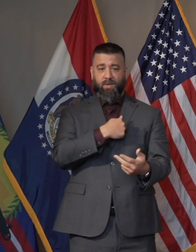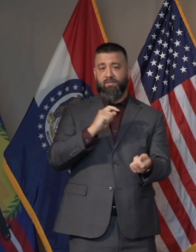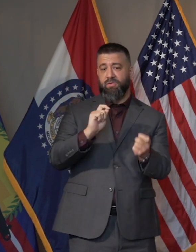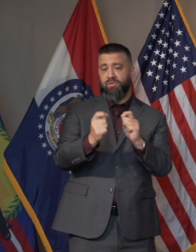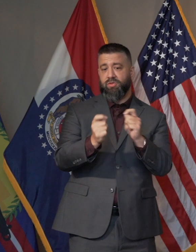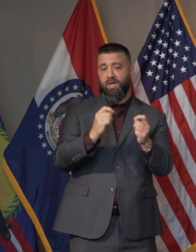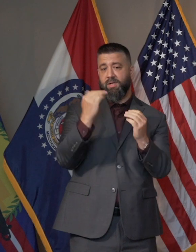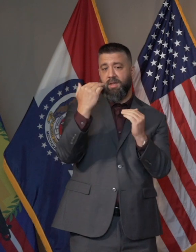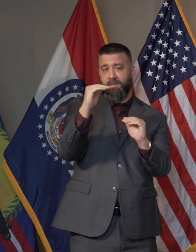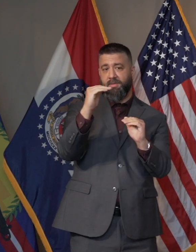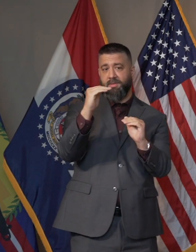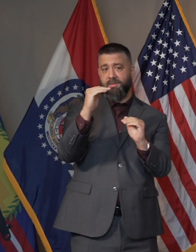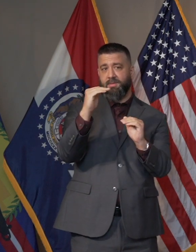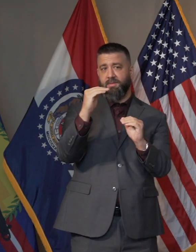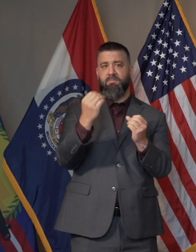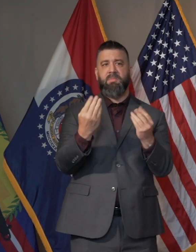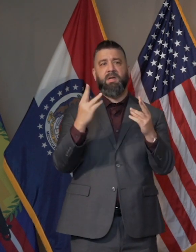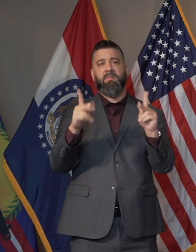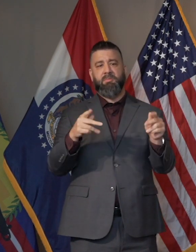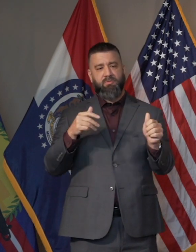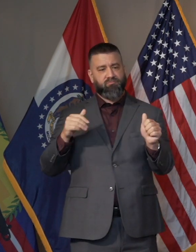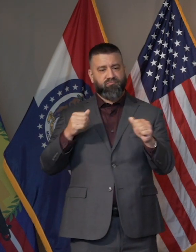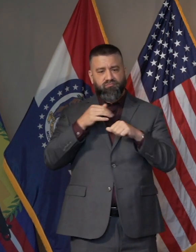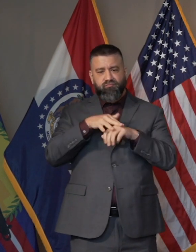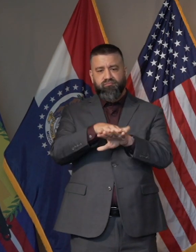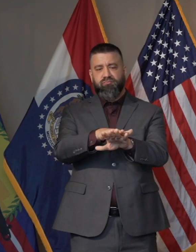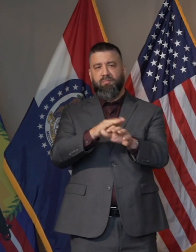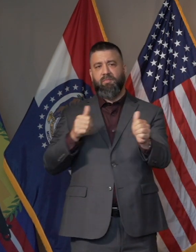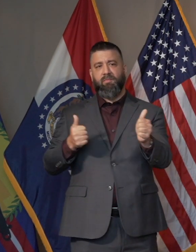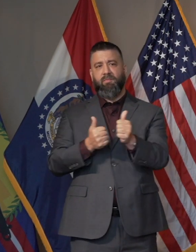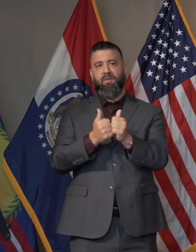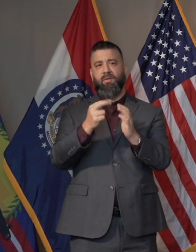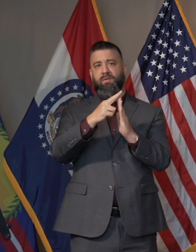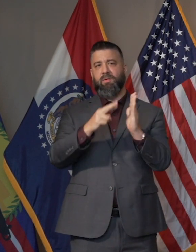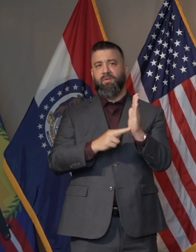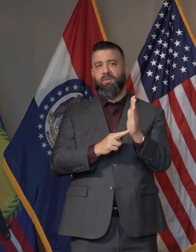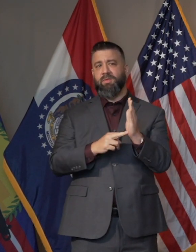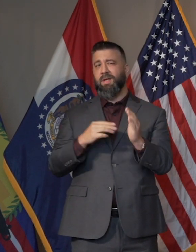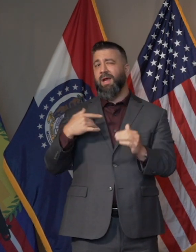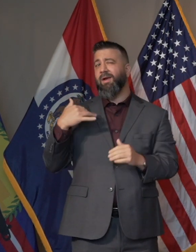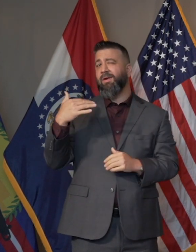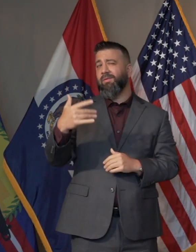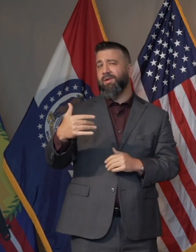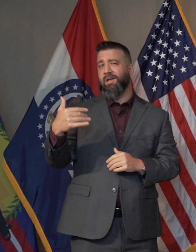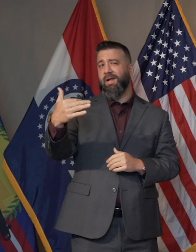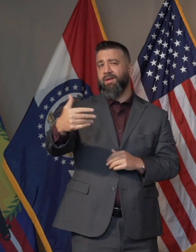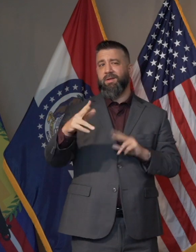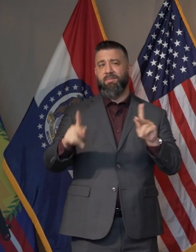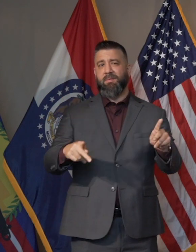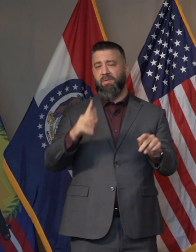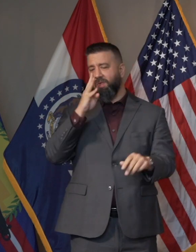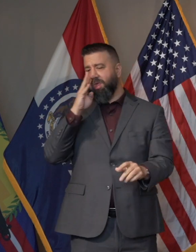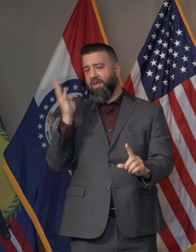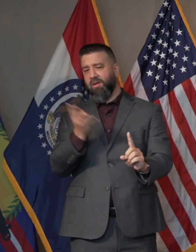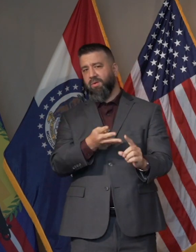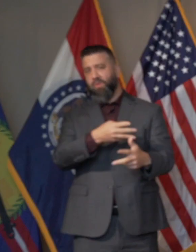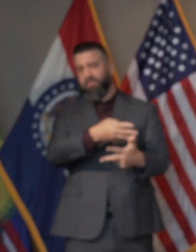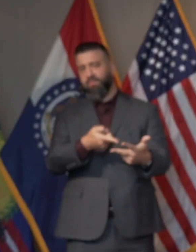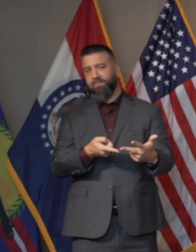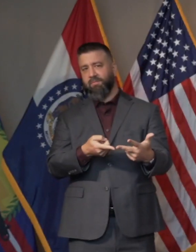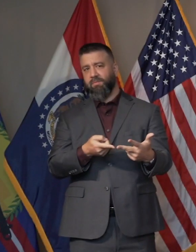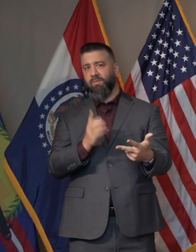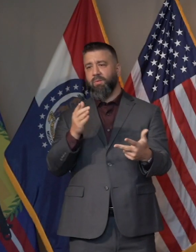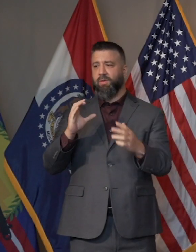time, we've had widespread compliance with people following them. We do have, on occasion, outliers, and we will continue to communicate with